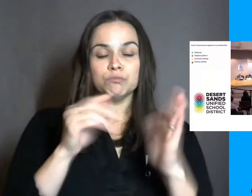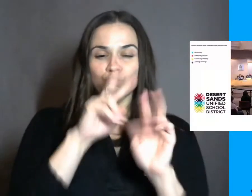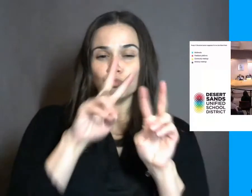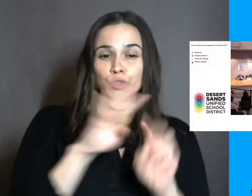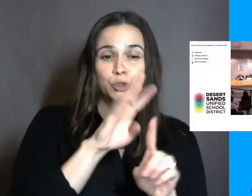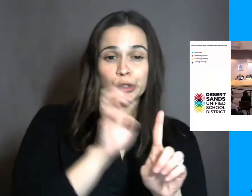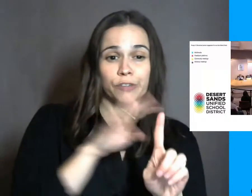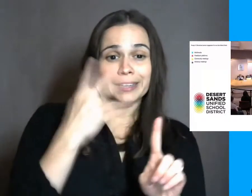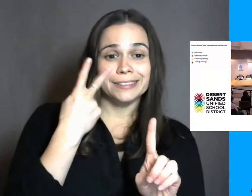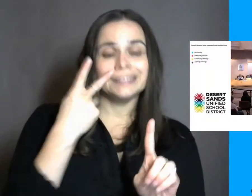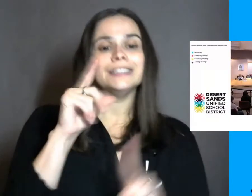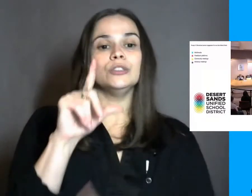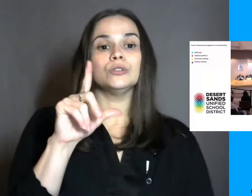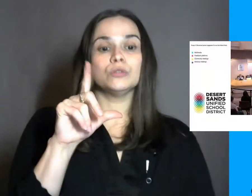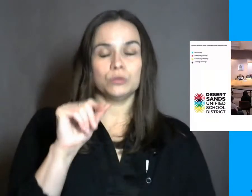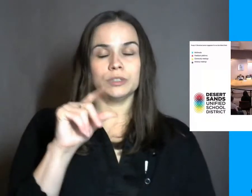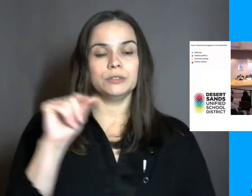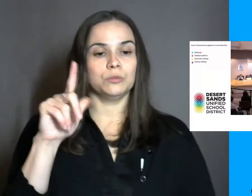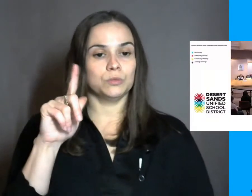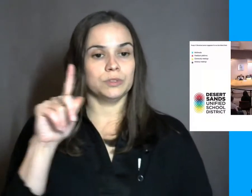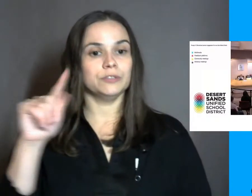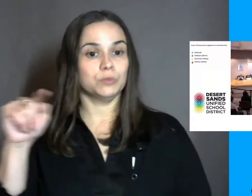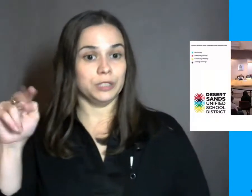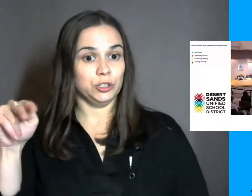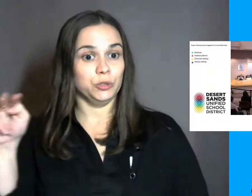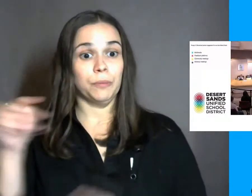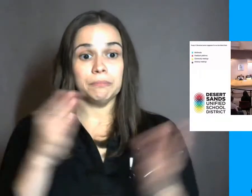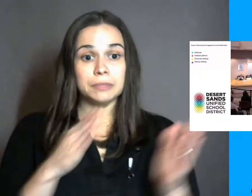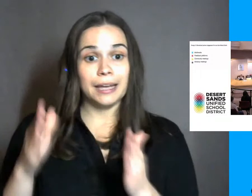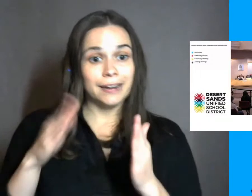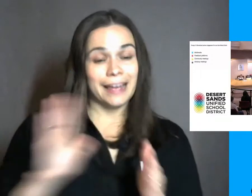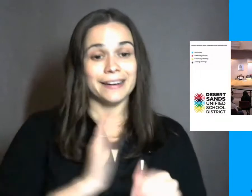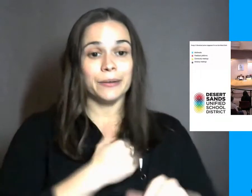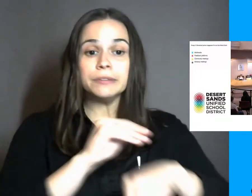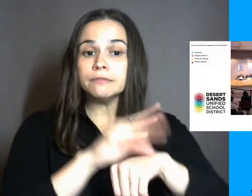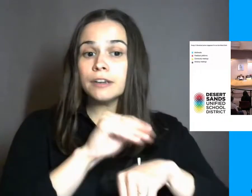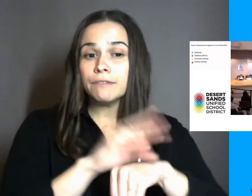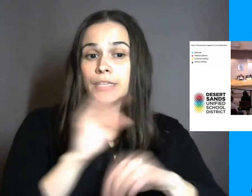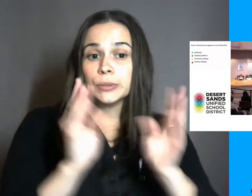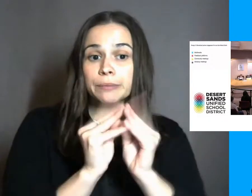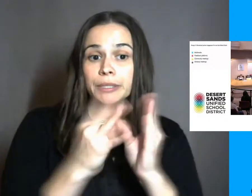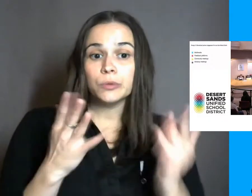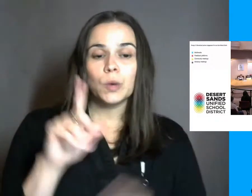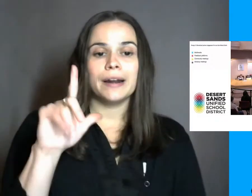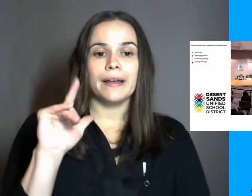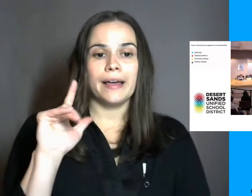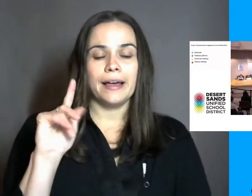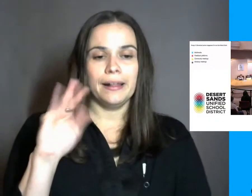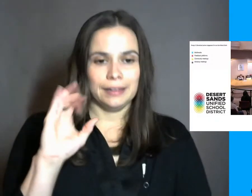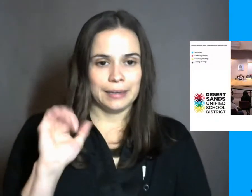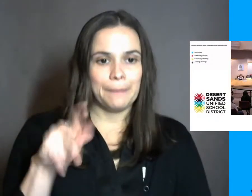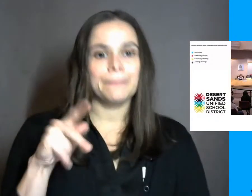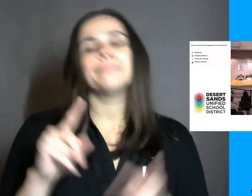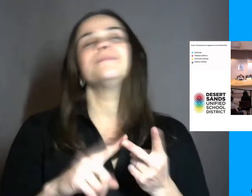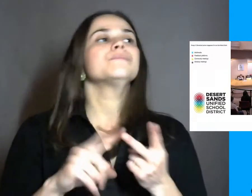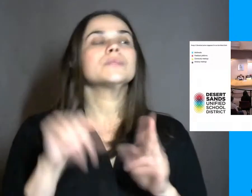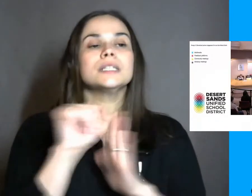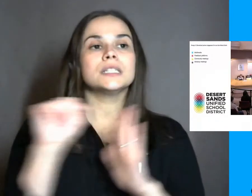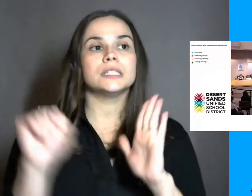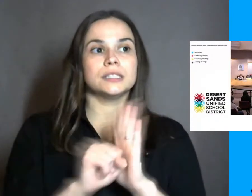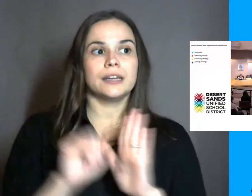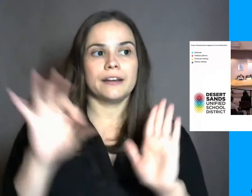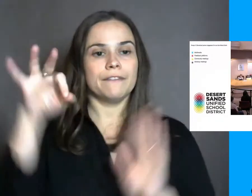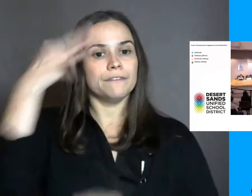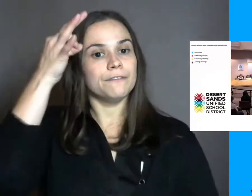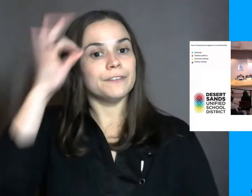And some examples of our advisory meetings includes our LCAP advisory meeting, our state and federal joint parent